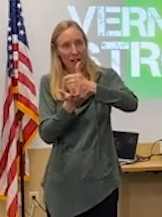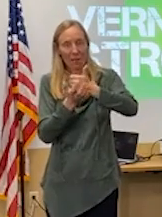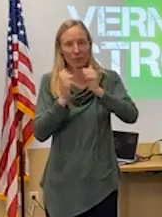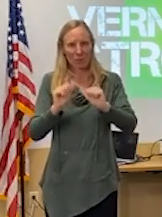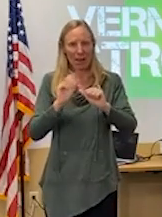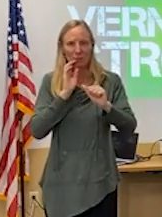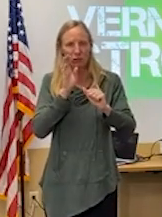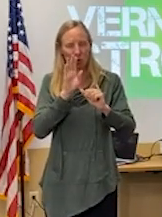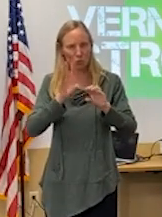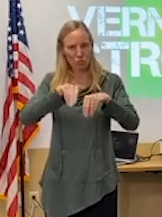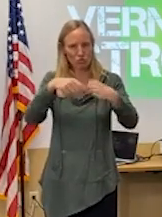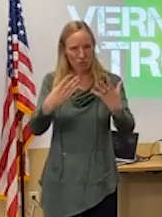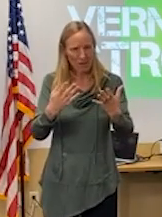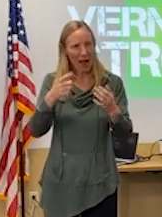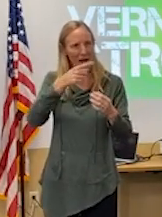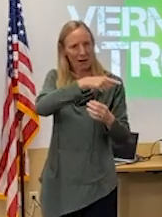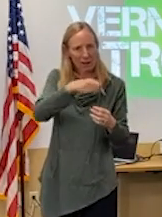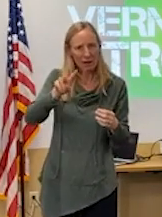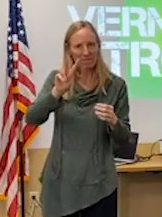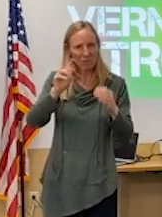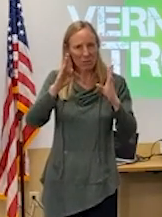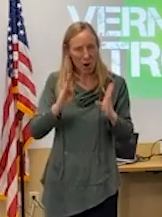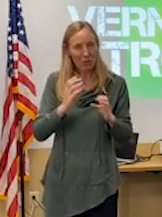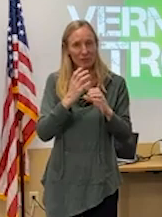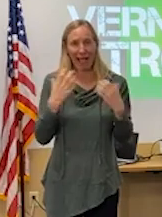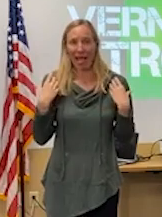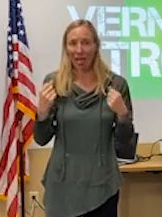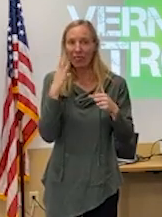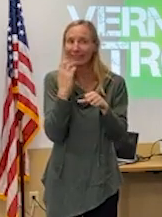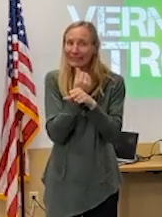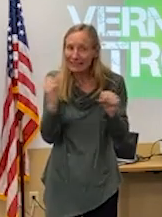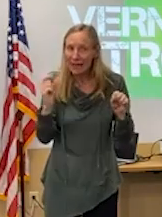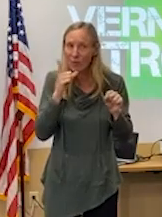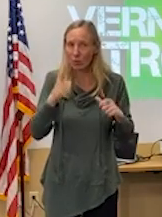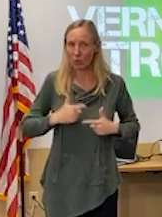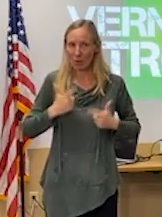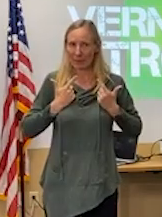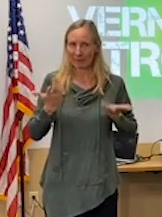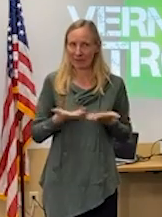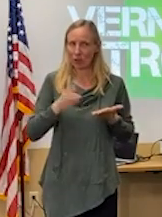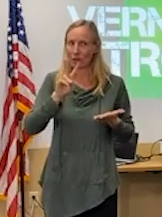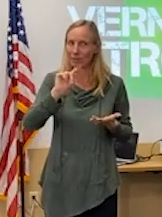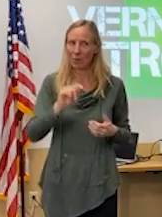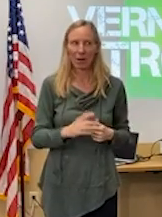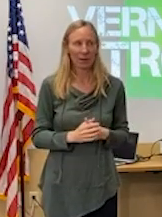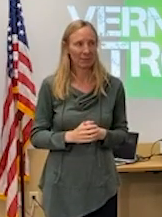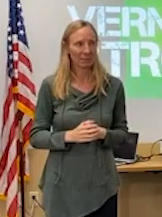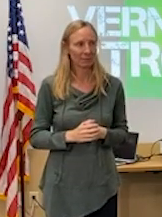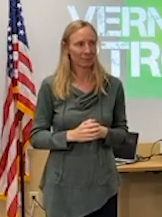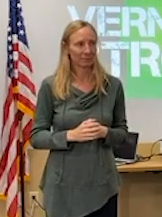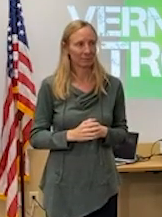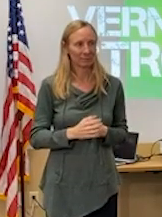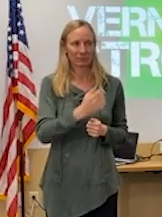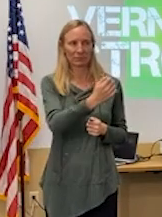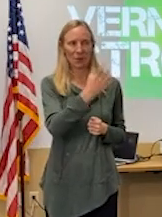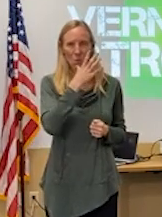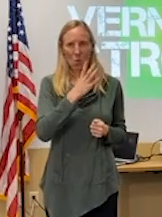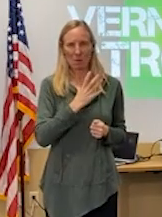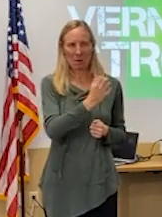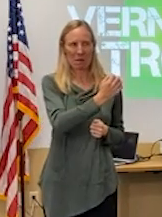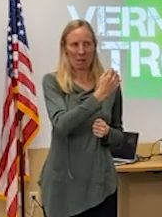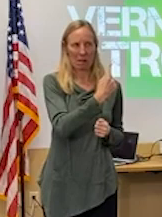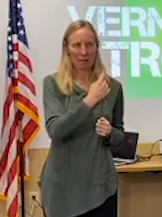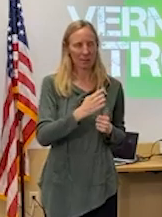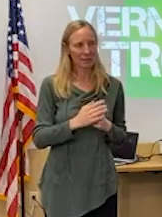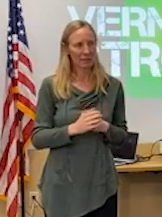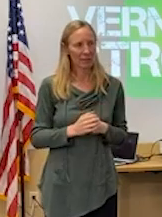to provide for the health and safety of our residents. Are you able to give even like a